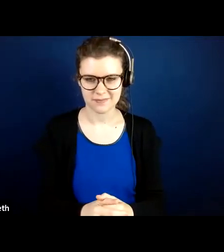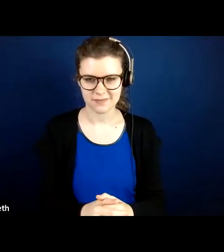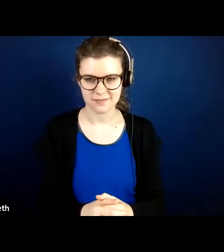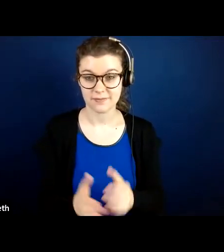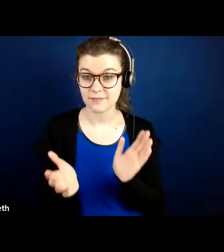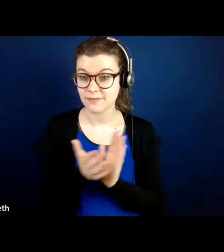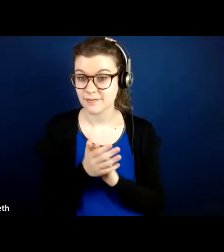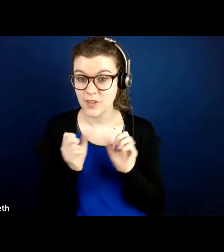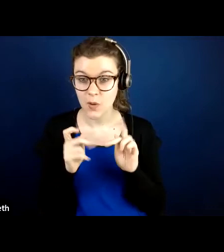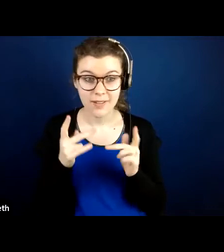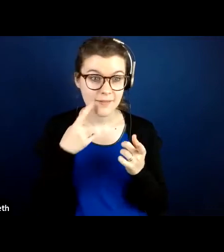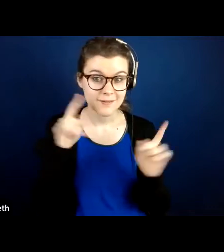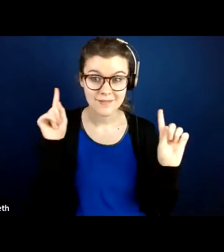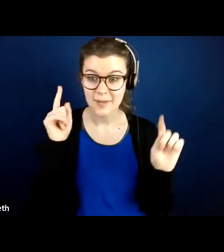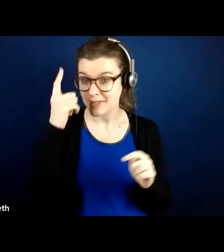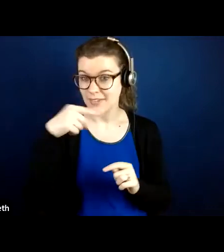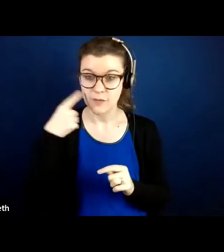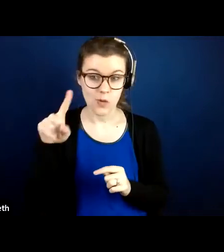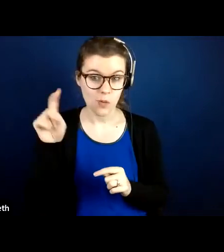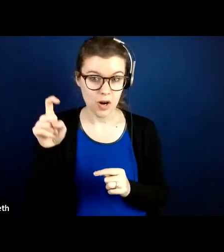All right, famous faces for 100, Marcia.